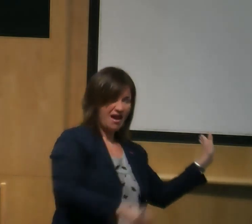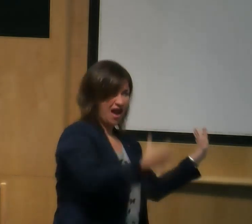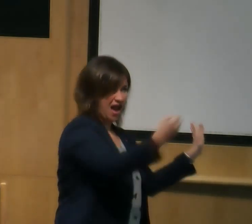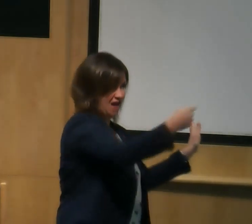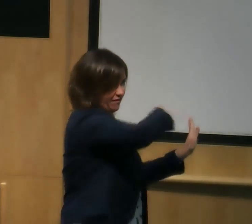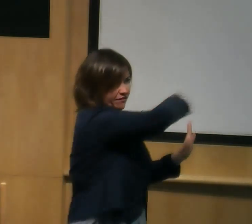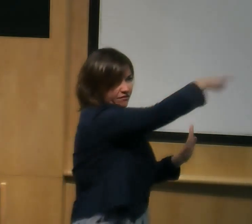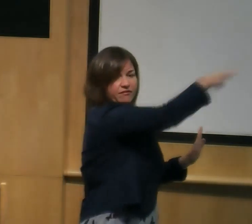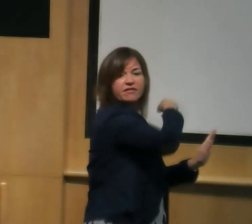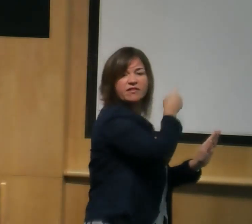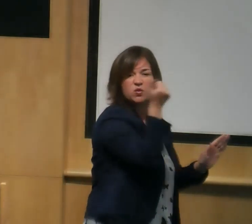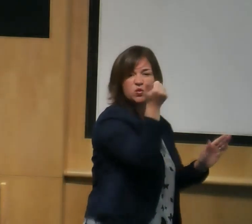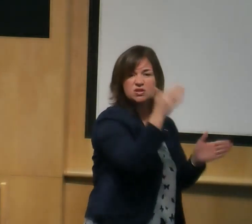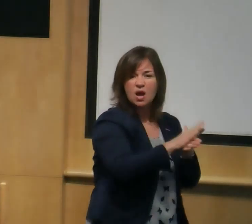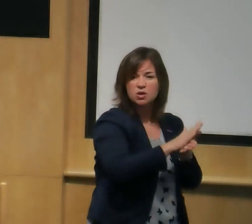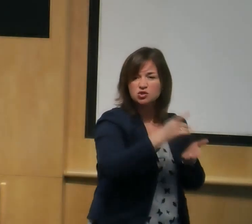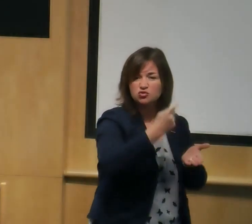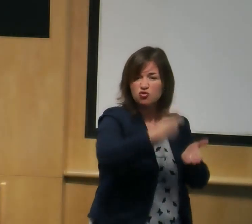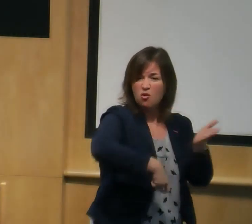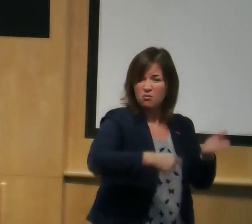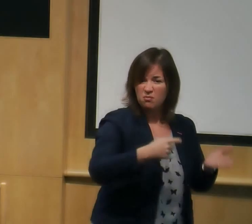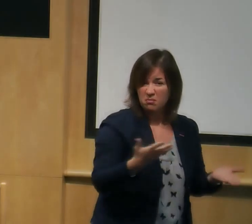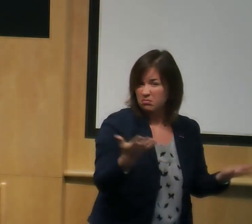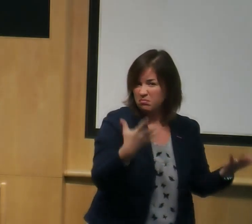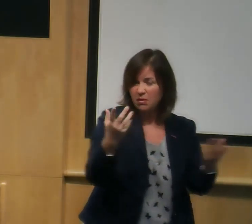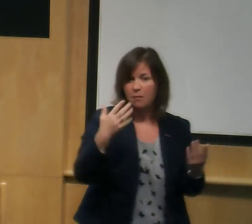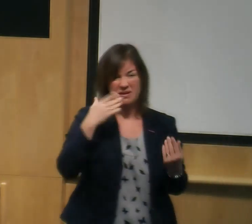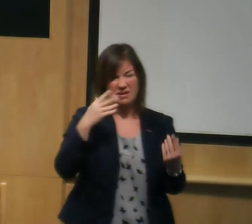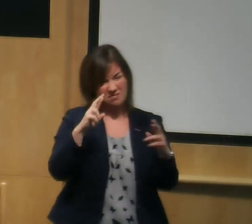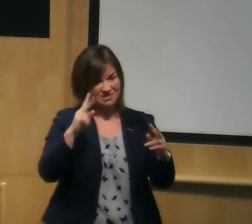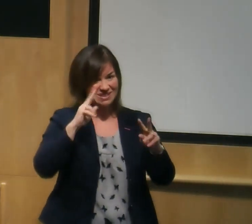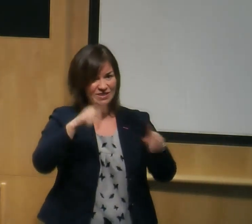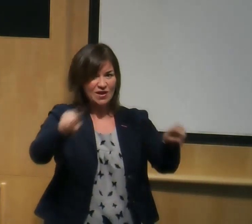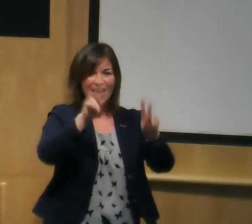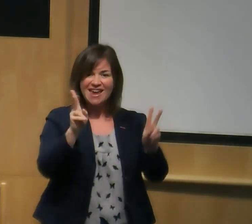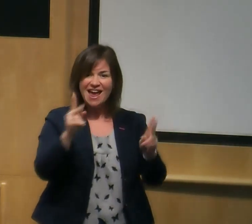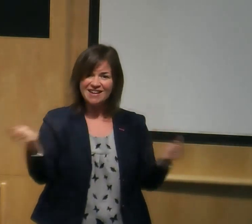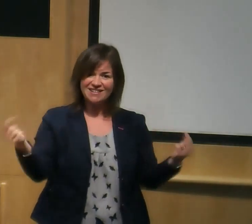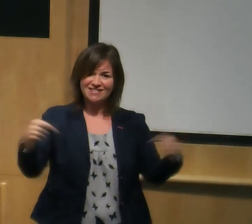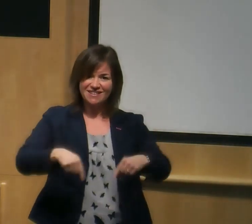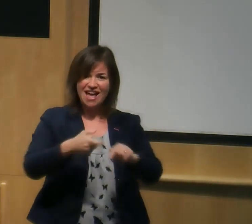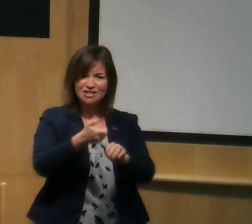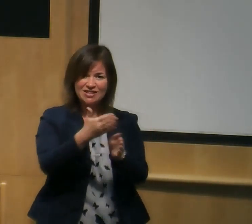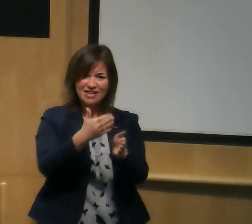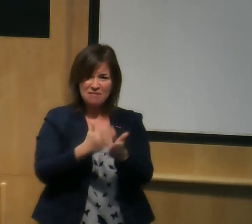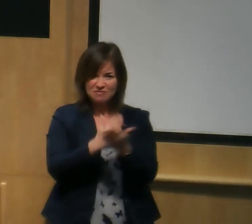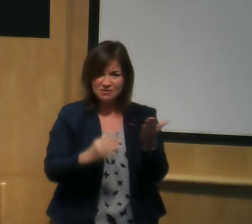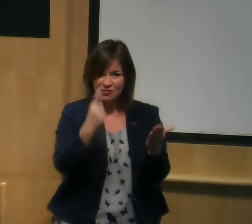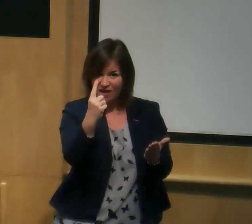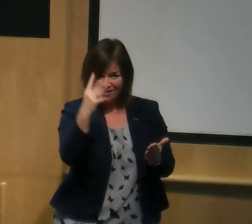shops and cafes that are available on the main street to the left. And we would hope to see you back